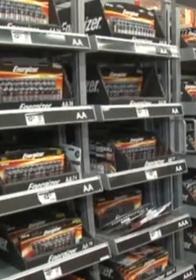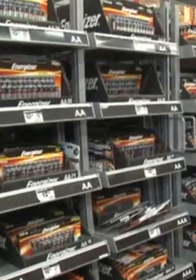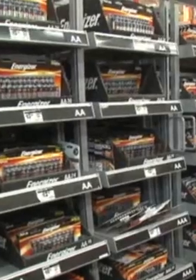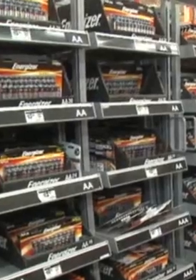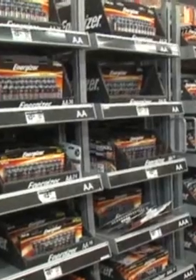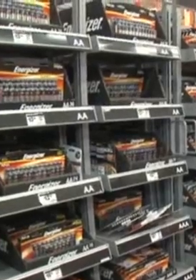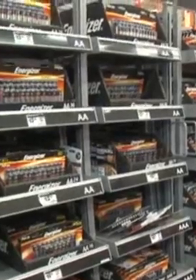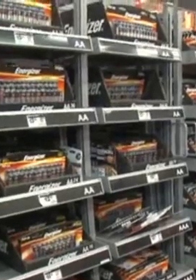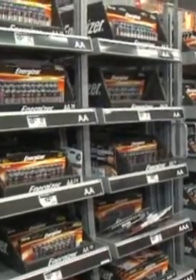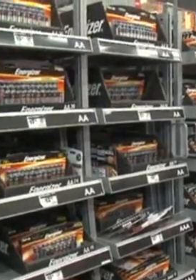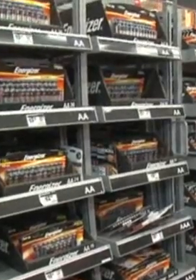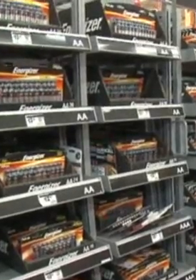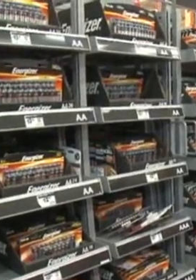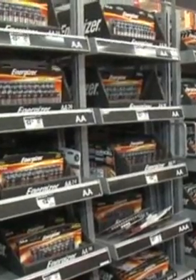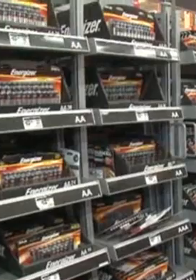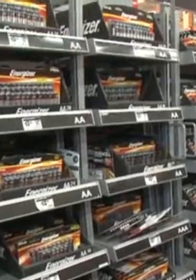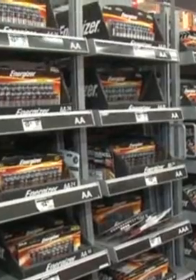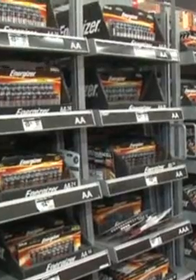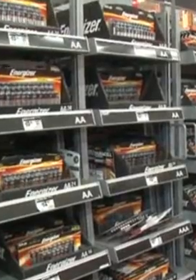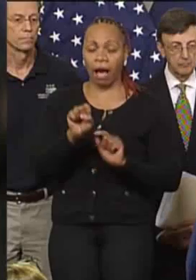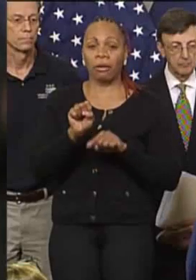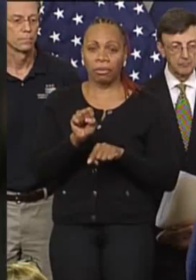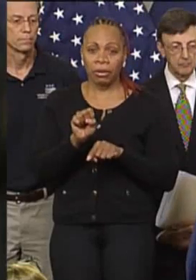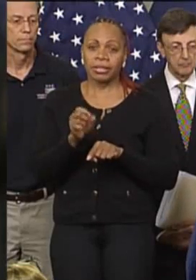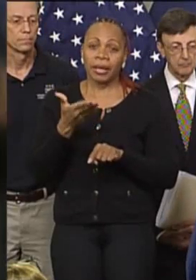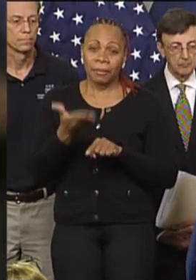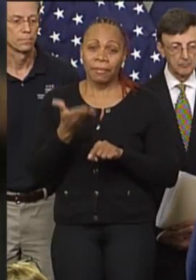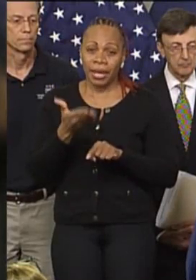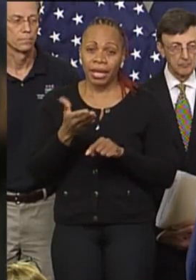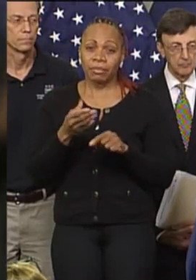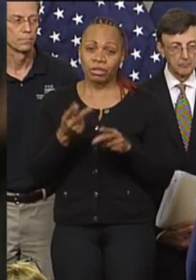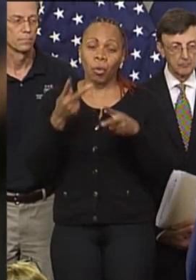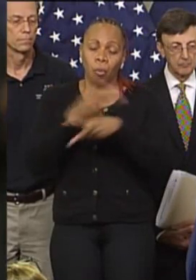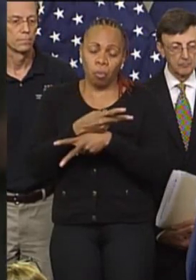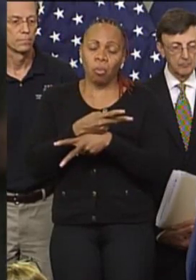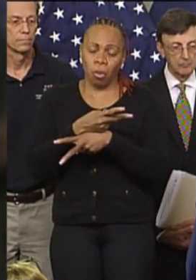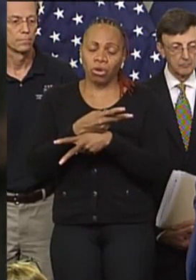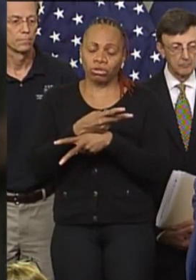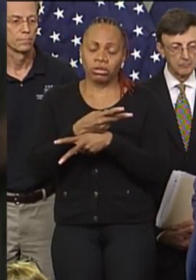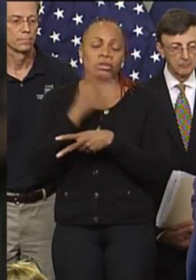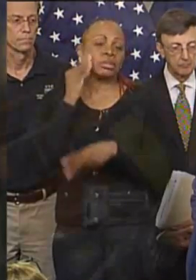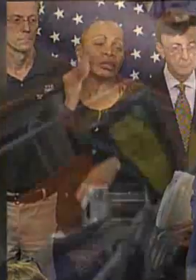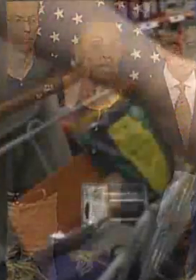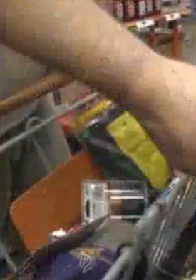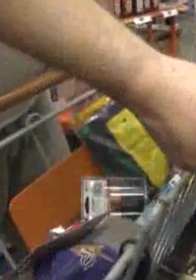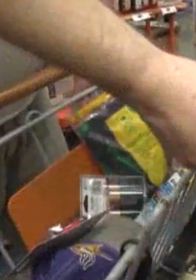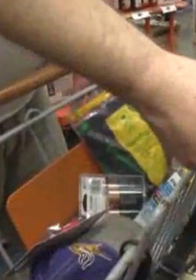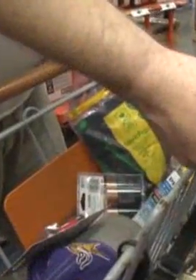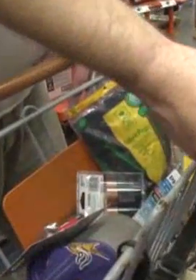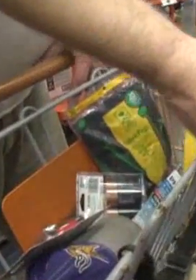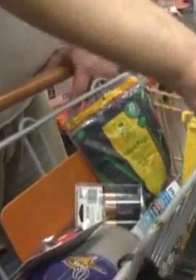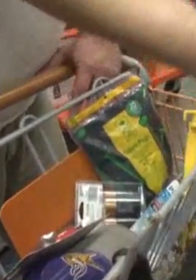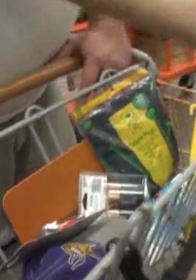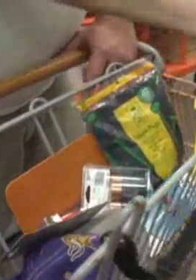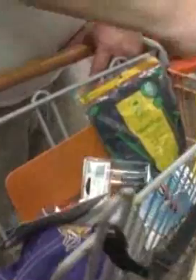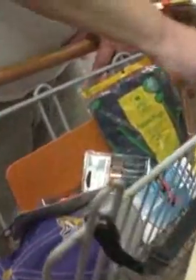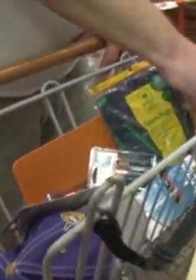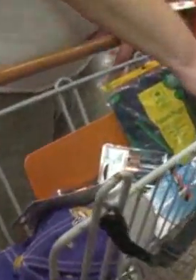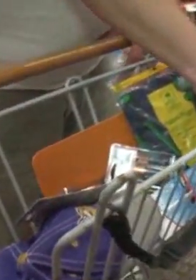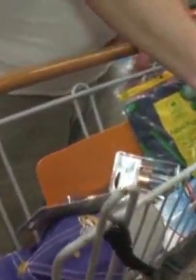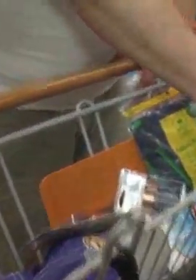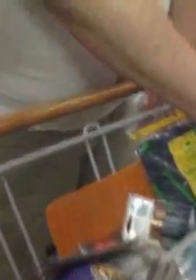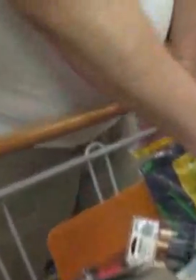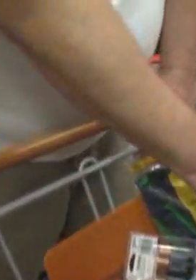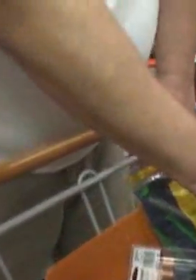us, south of us, which might get hit a lot harder. The trajectory says that the storm will